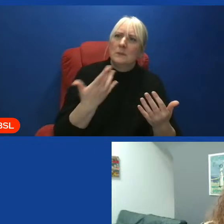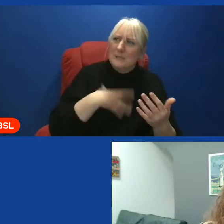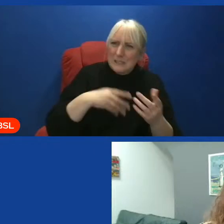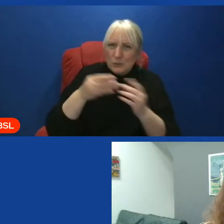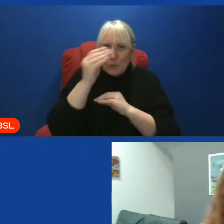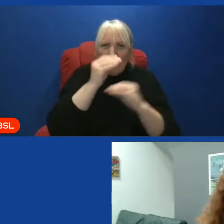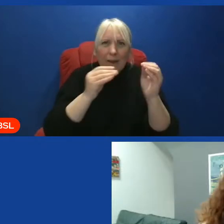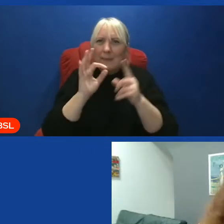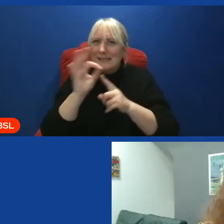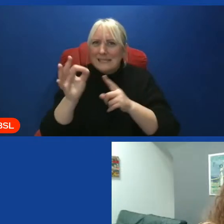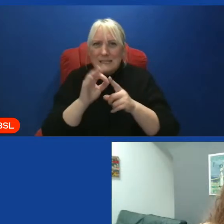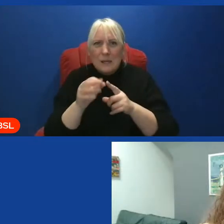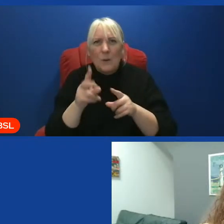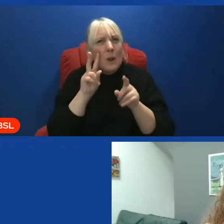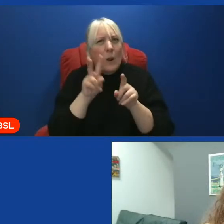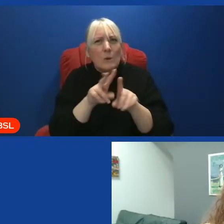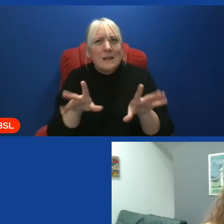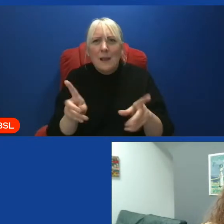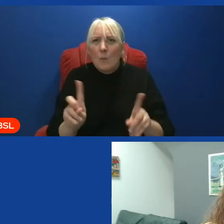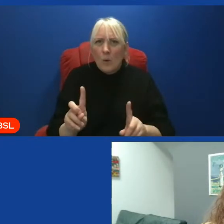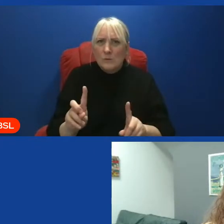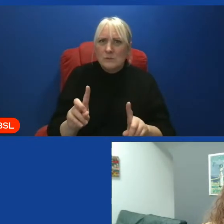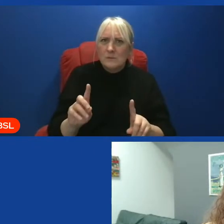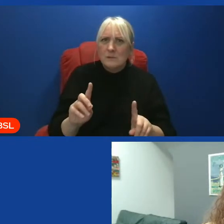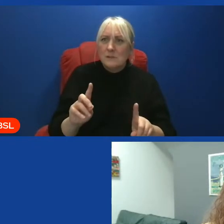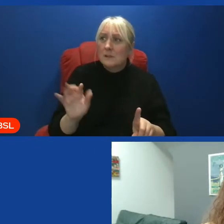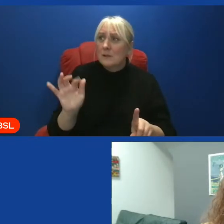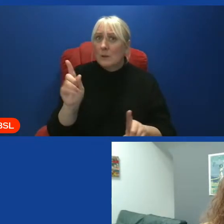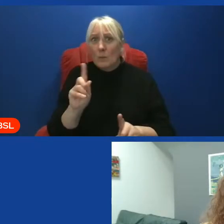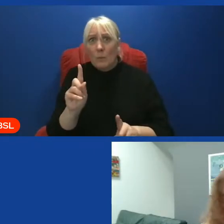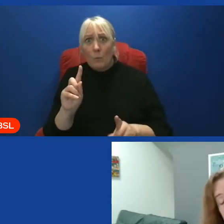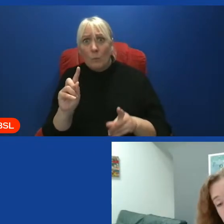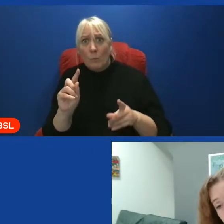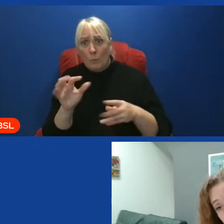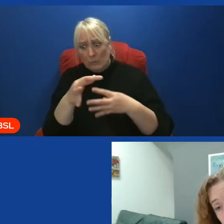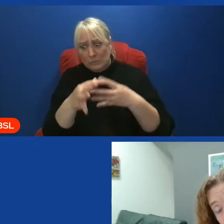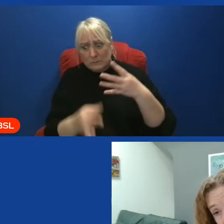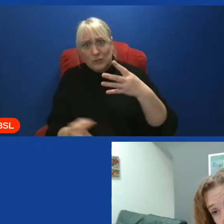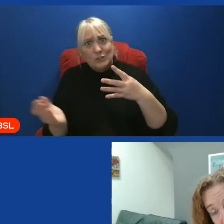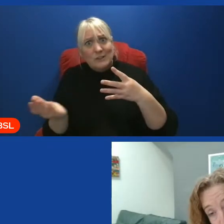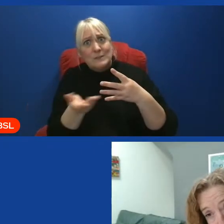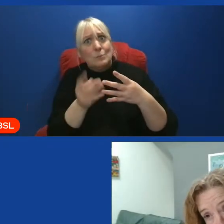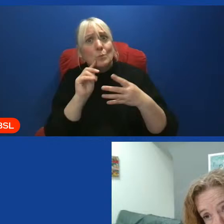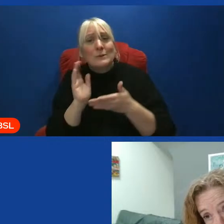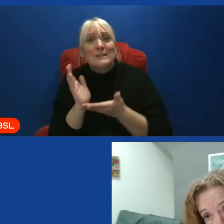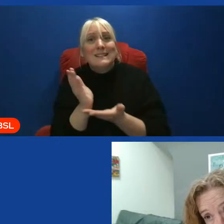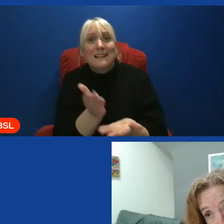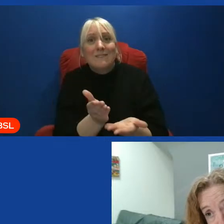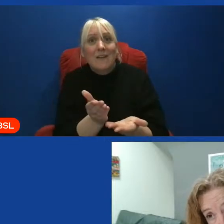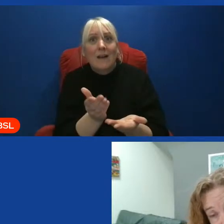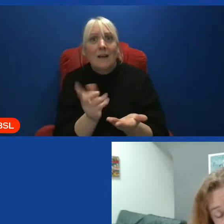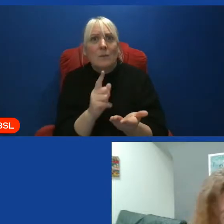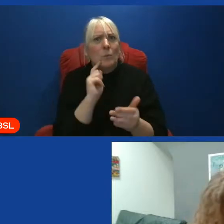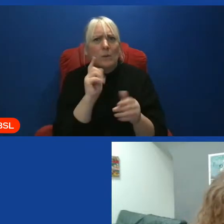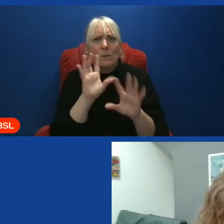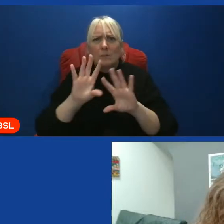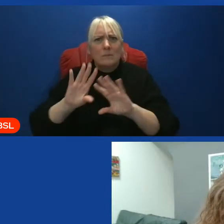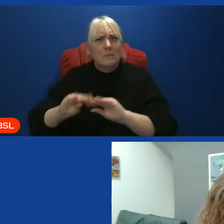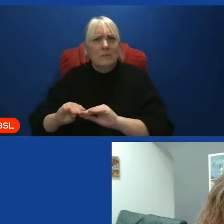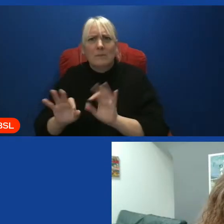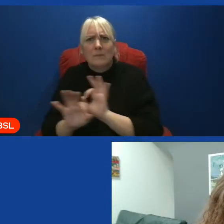does that look like? And which bits are you going to deliver and which bits aren't you going to deliver? Because as John McDonnell has just really